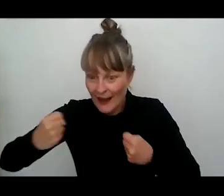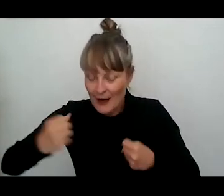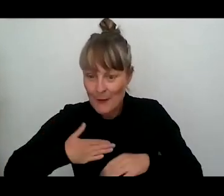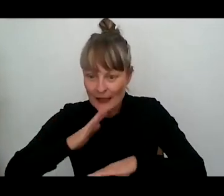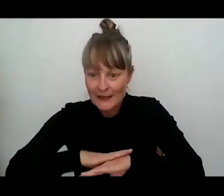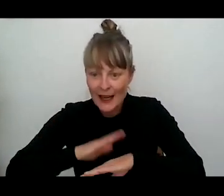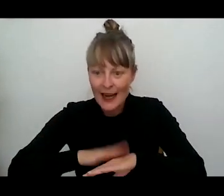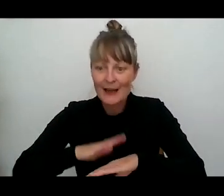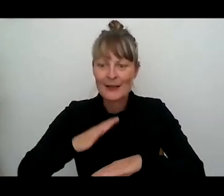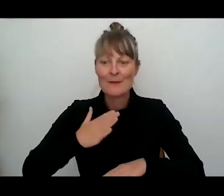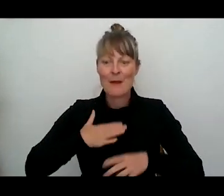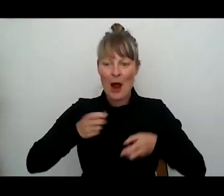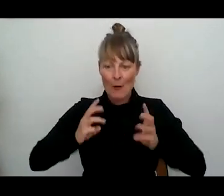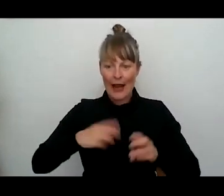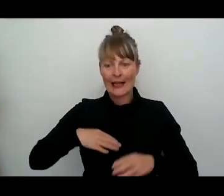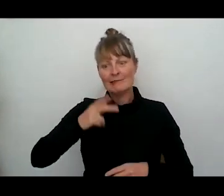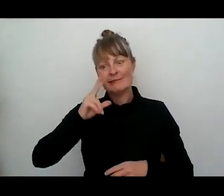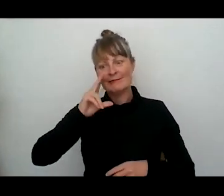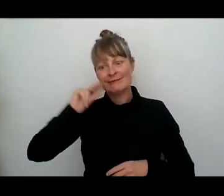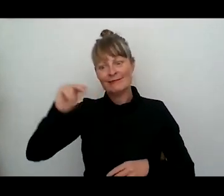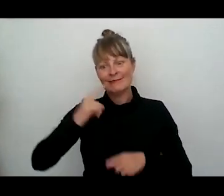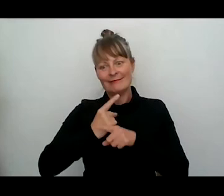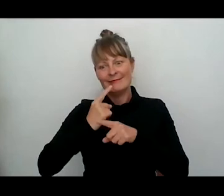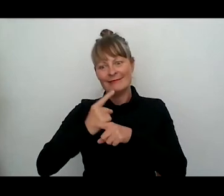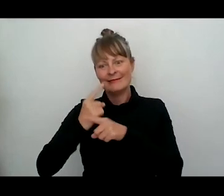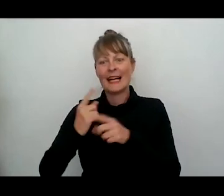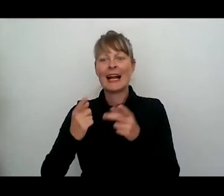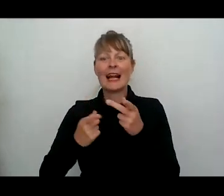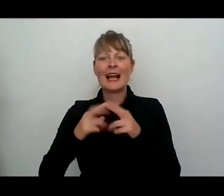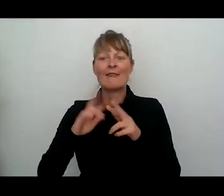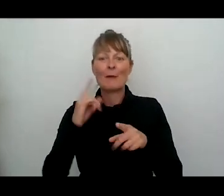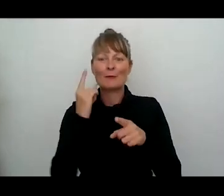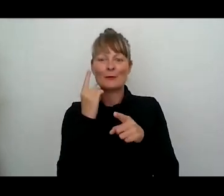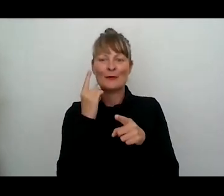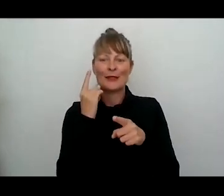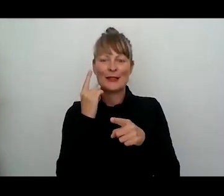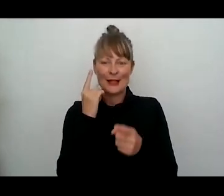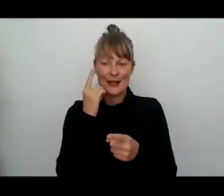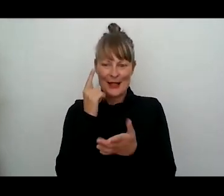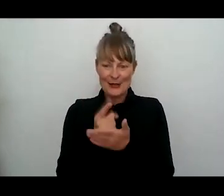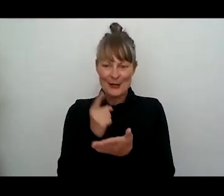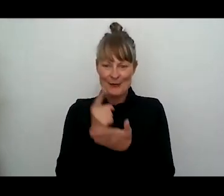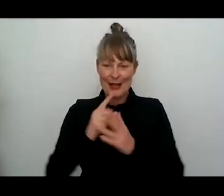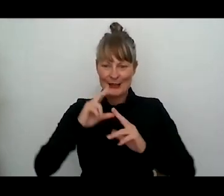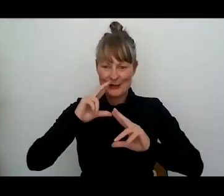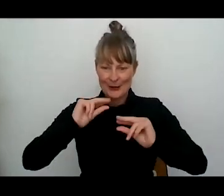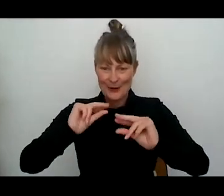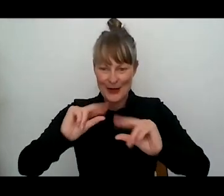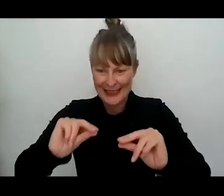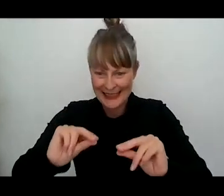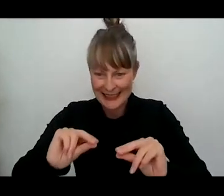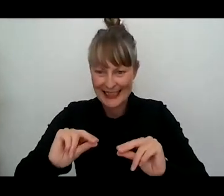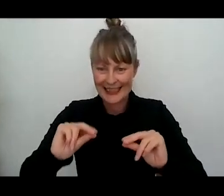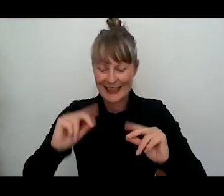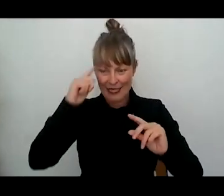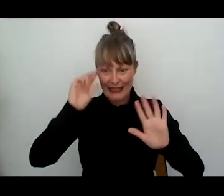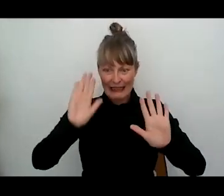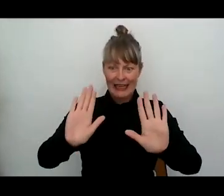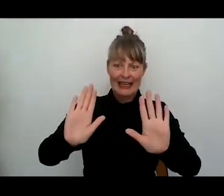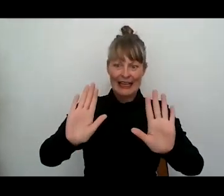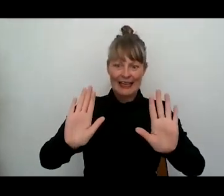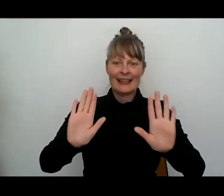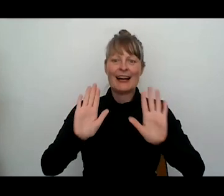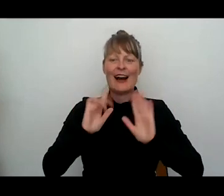tend to ramble. And if I'm speaking too quickly, I do apologize. I saw the Auslan translation and the subtitles, and I thought I'm going to go